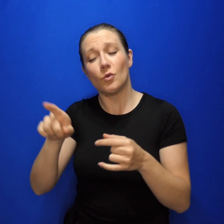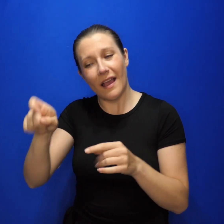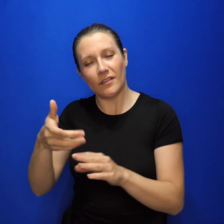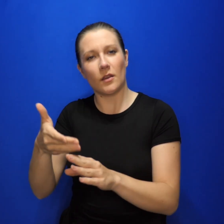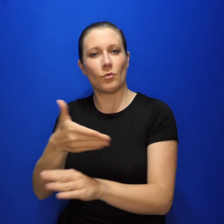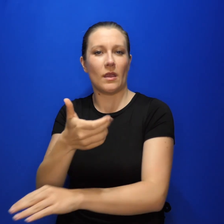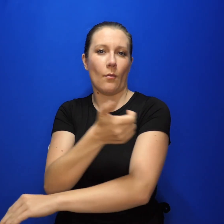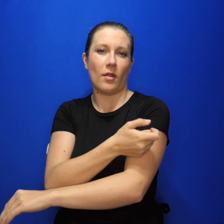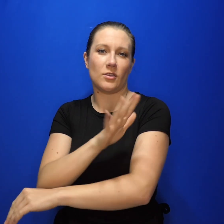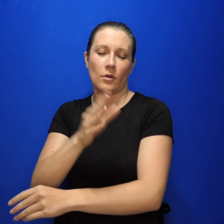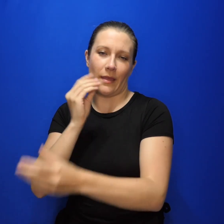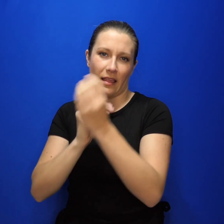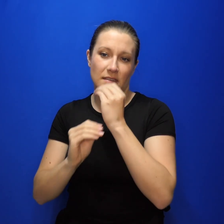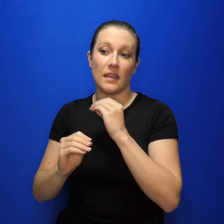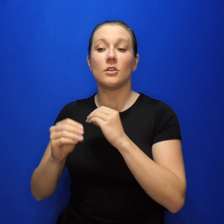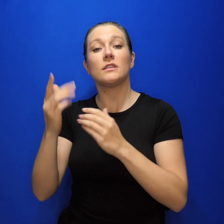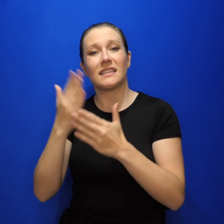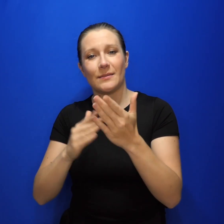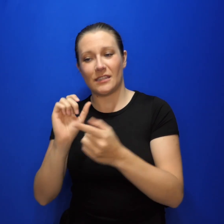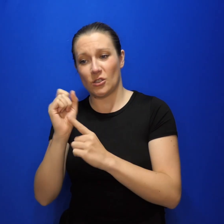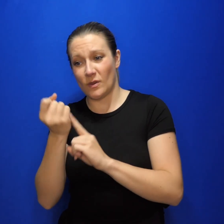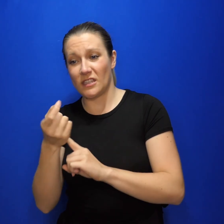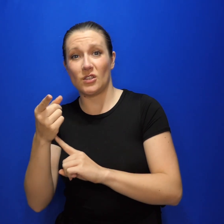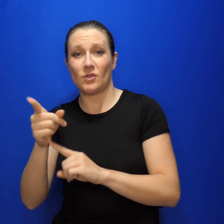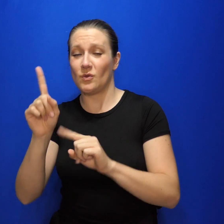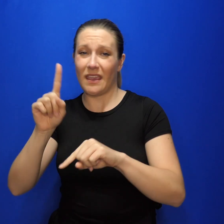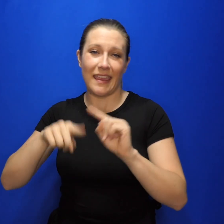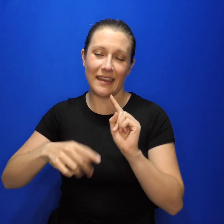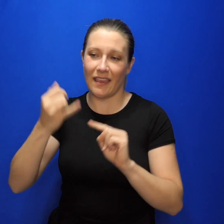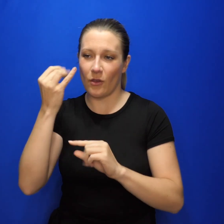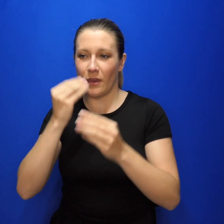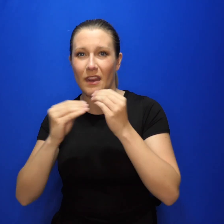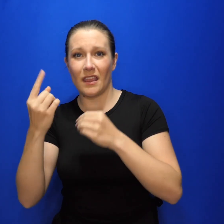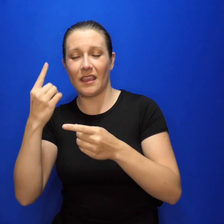your meals. Like there's situations where you can't. If you're eating when you're 60, I